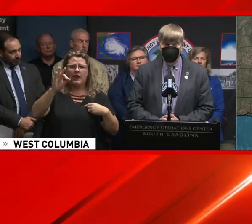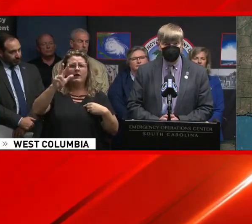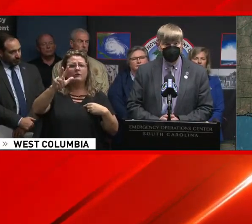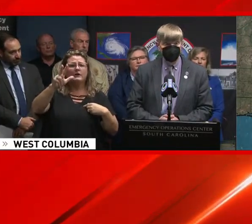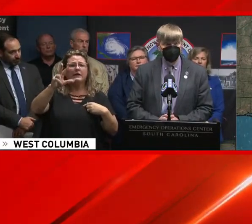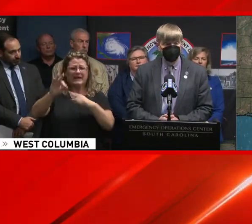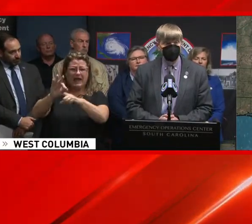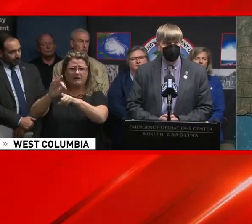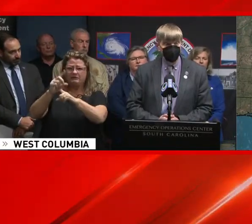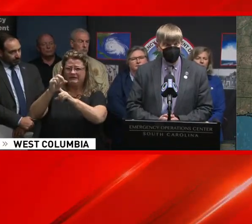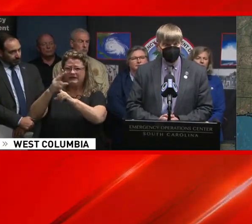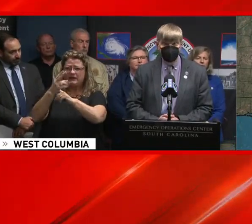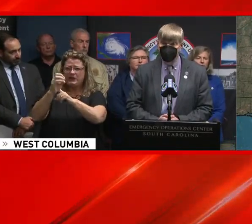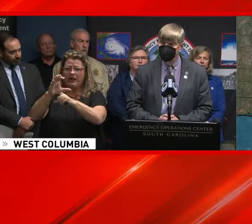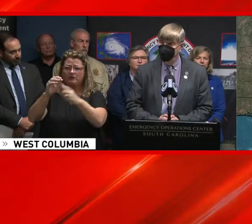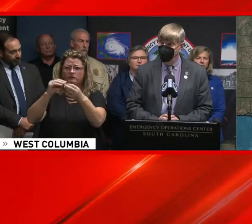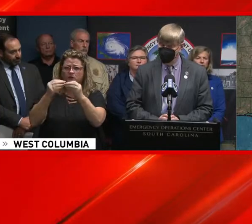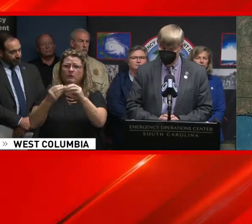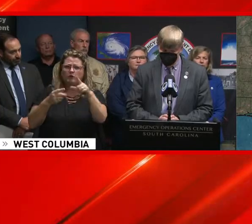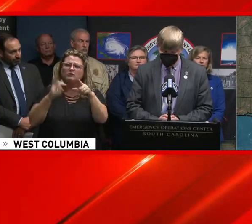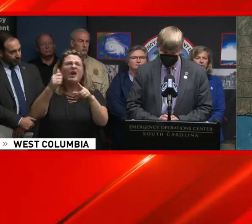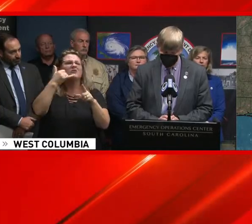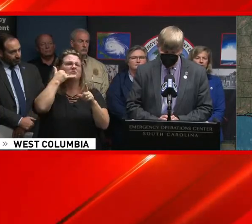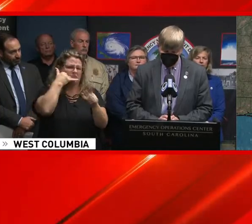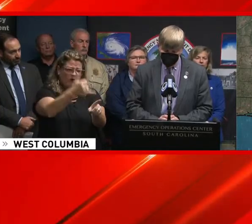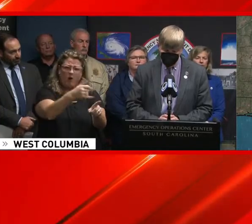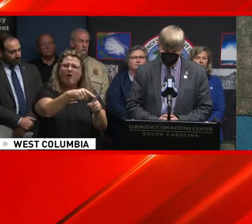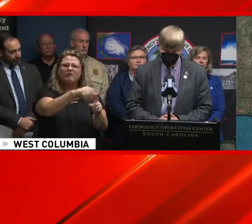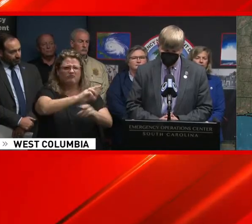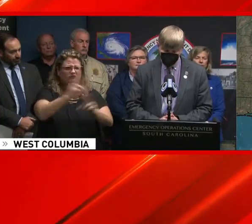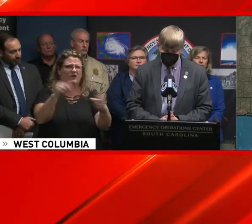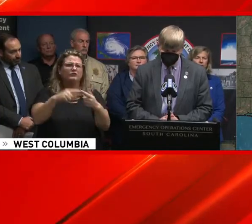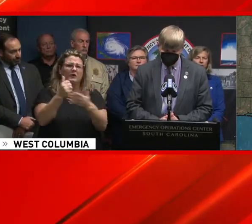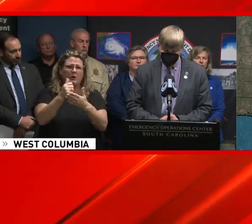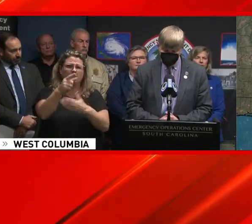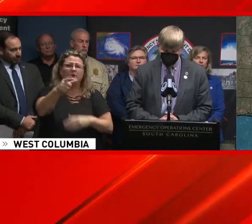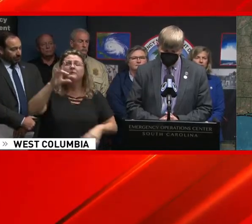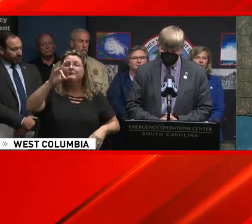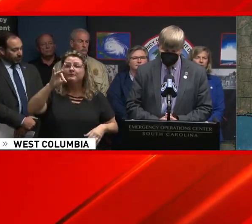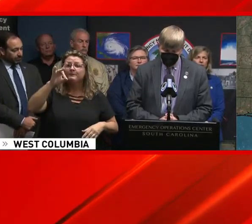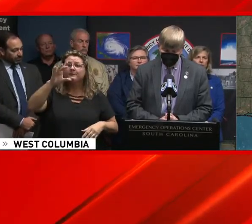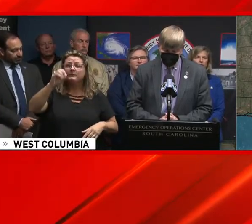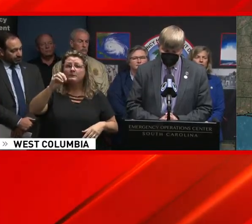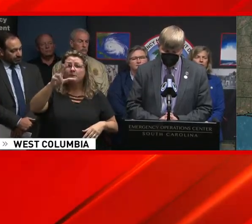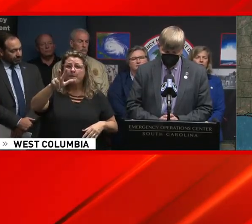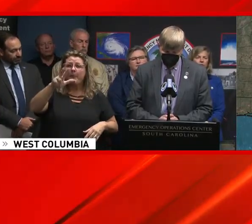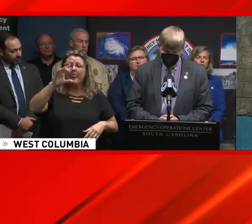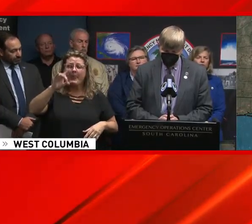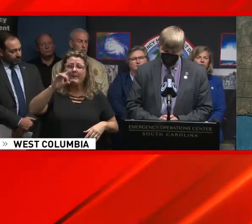803-898-1939. We have teams ready to respond to dam emergencies. Again, that number is